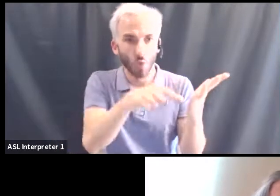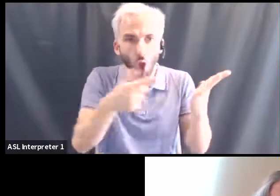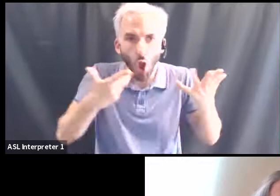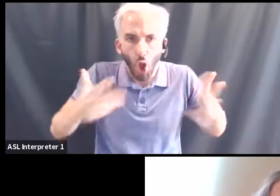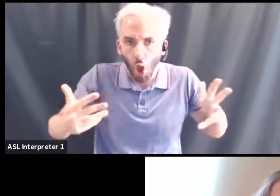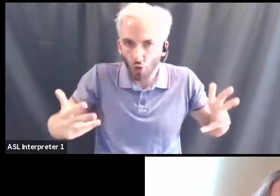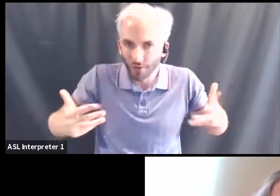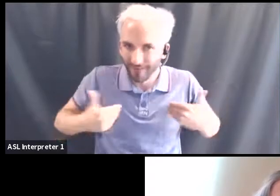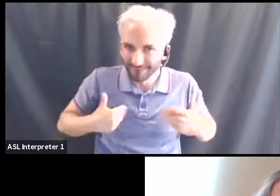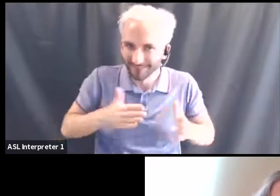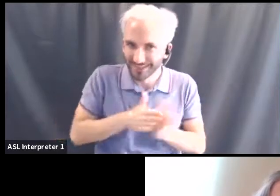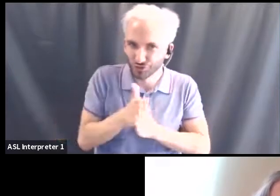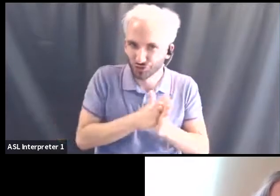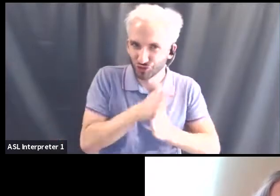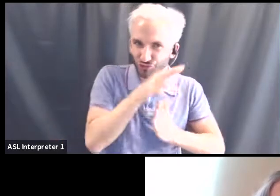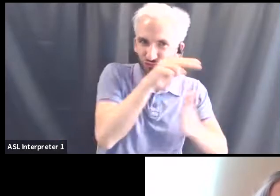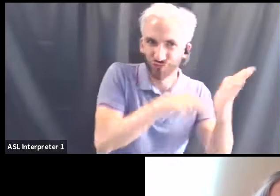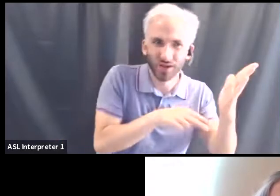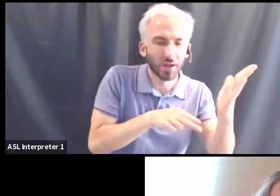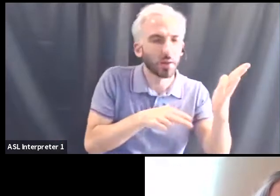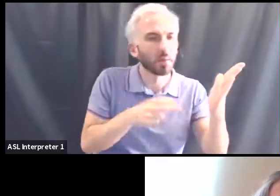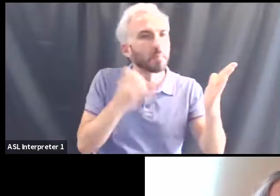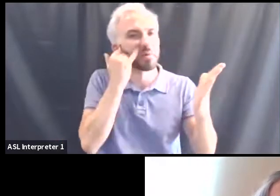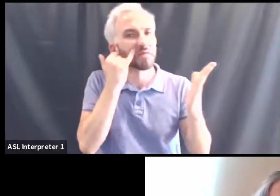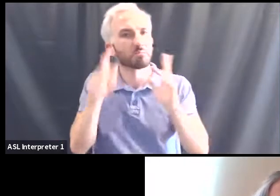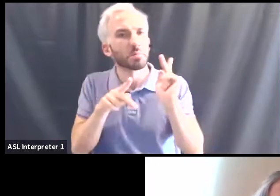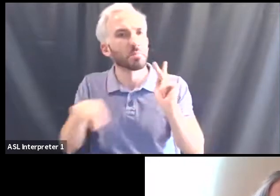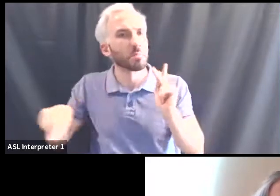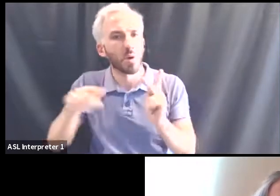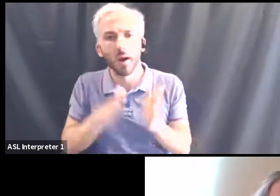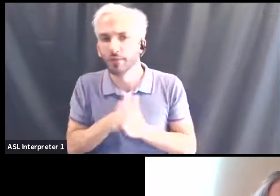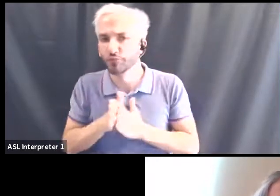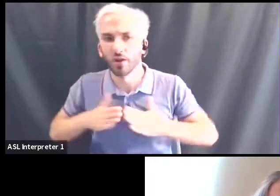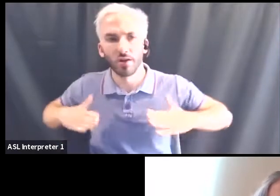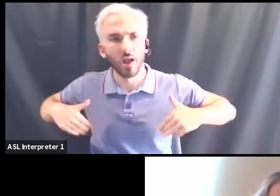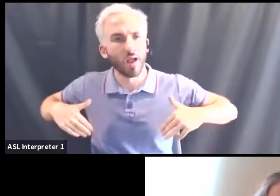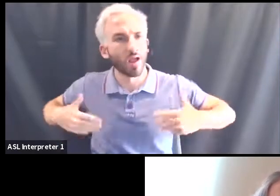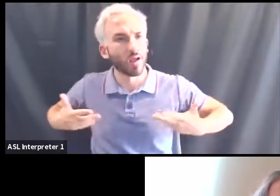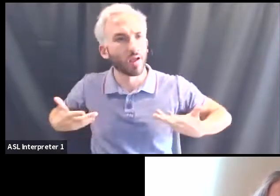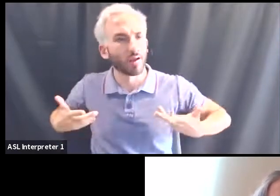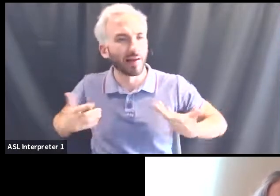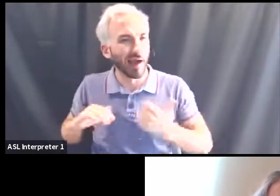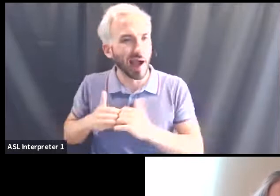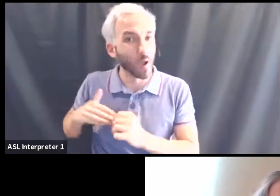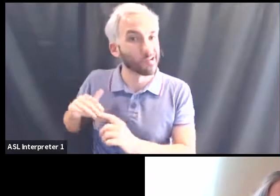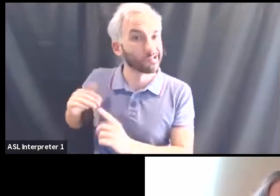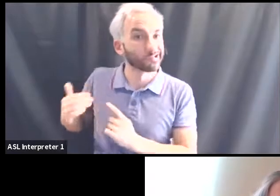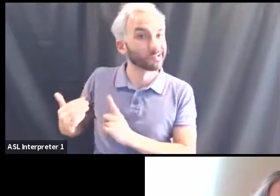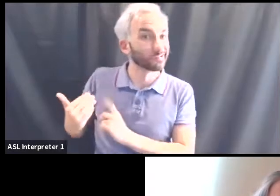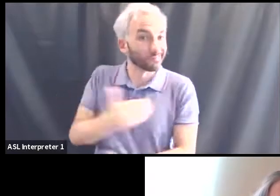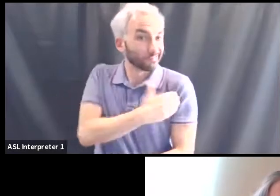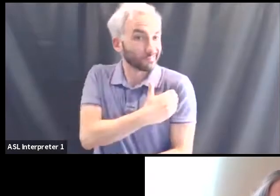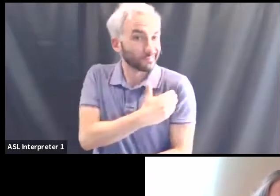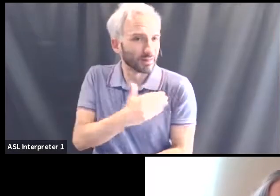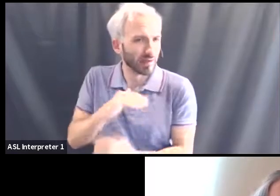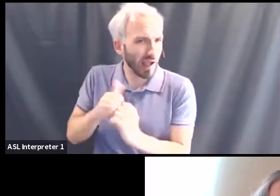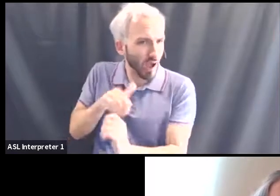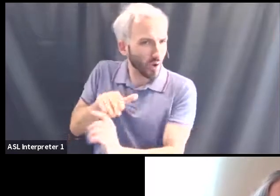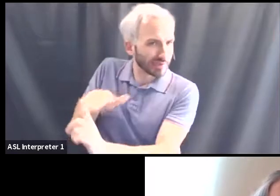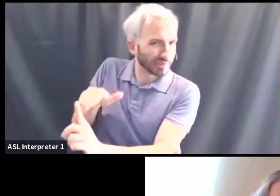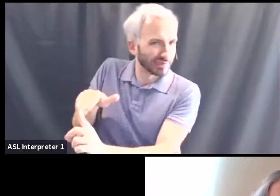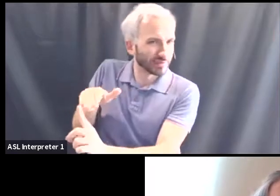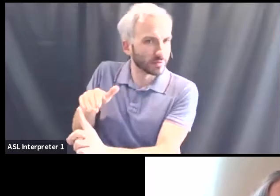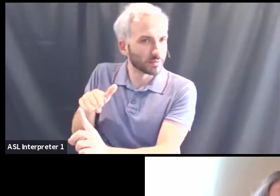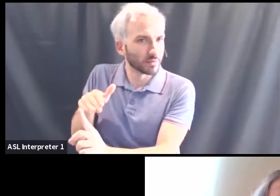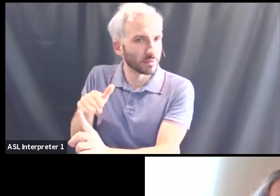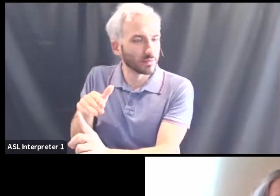in those issues? How do you get people to feel galvanized that they can do something about it? How do you get them to want to